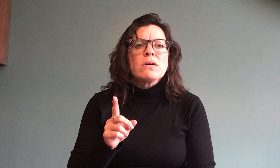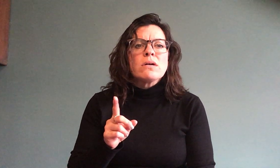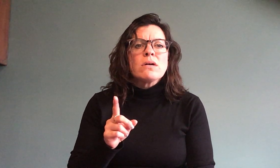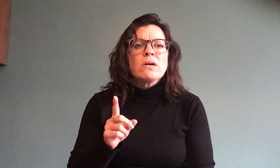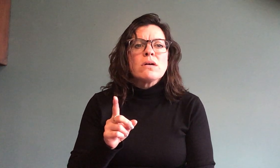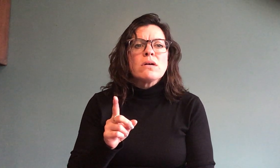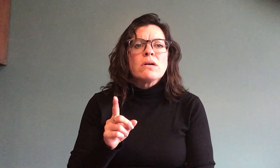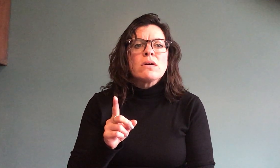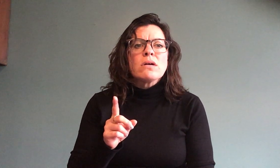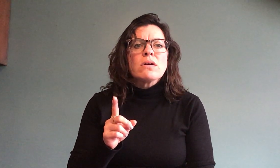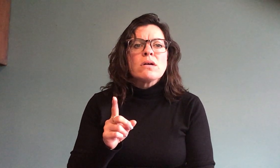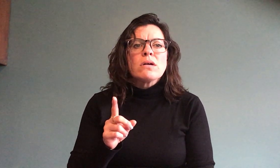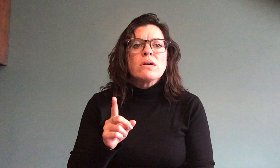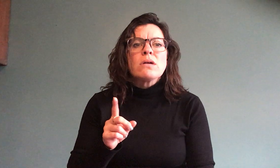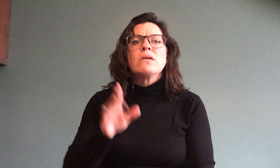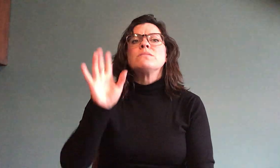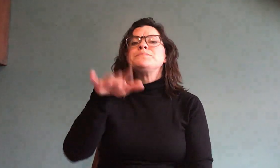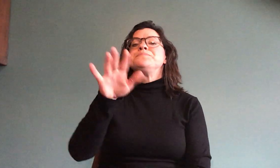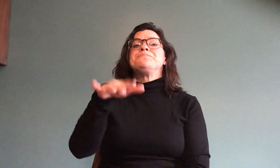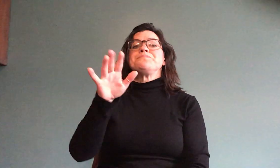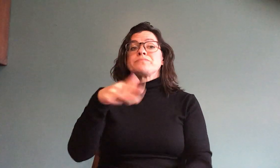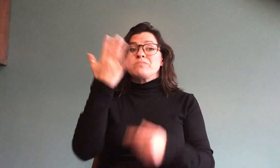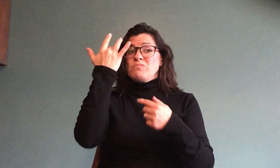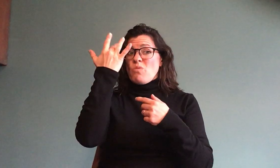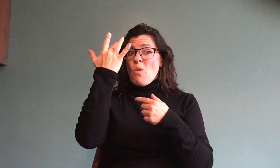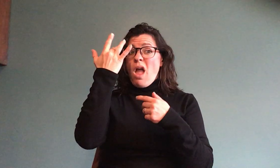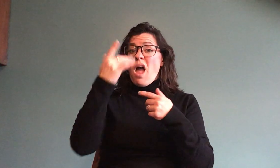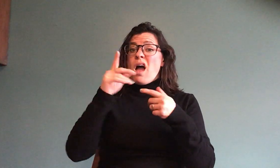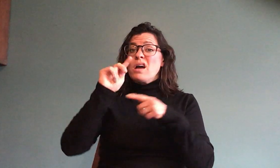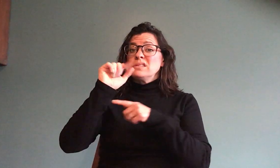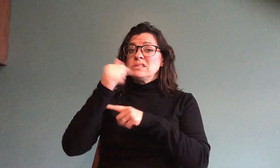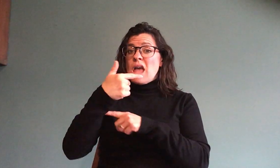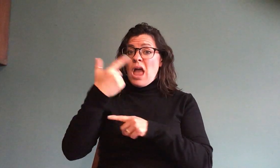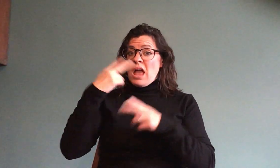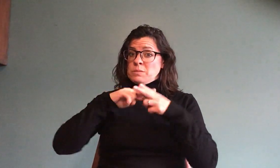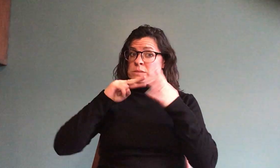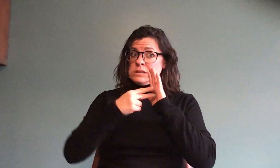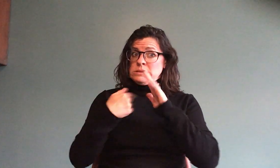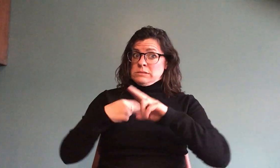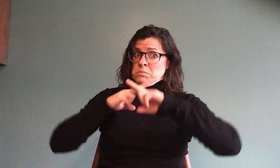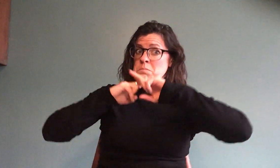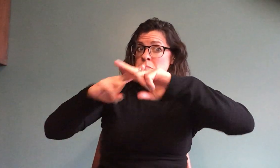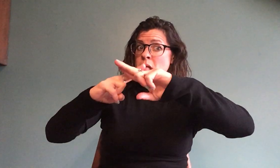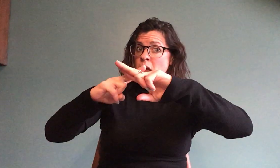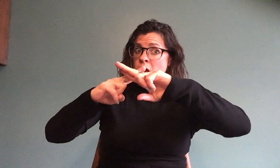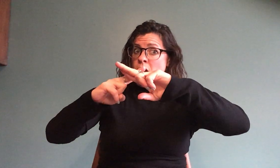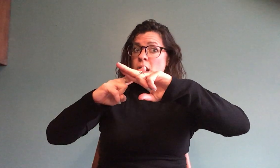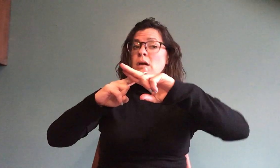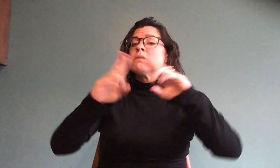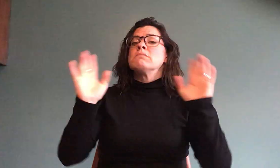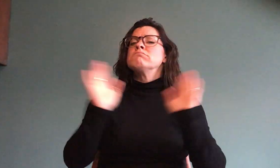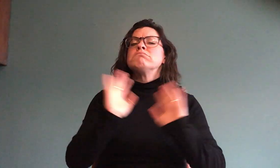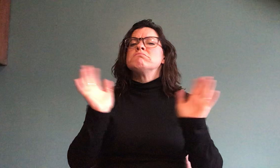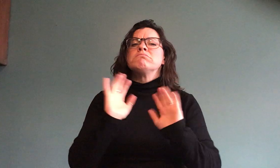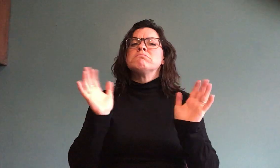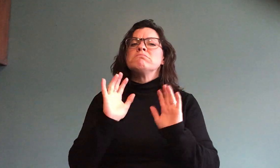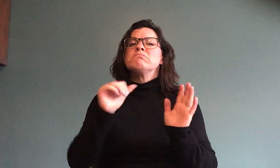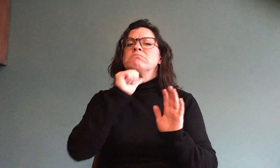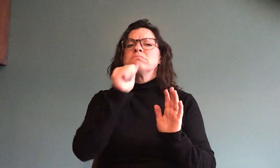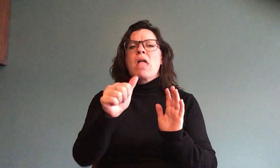scaffold, okay, telling you do not climb on the scaffold. It is a little different than lockout tagout. Okay. Okay, but that's